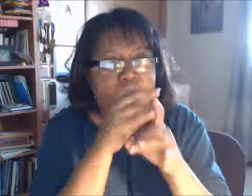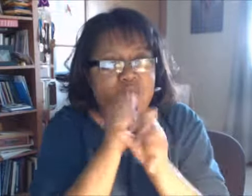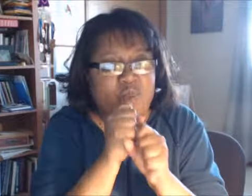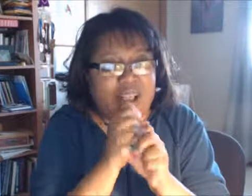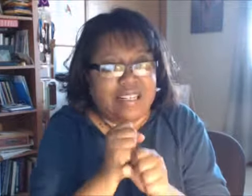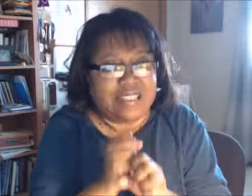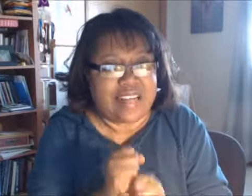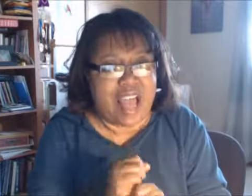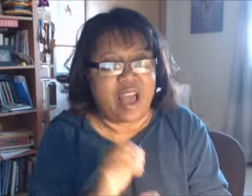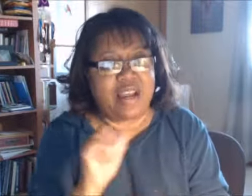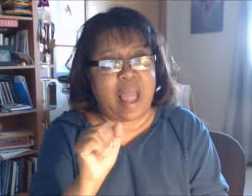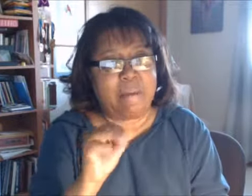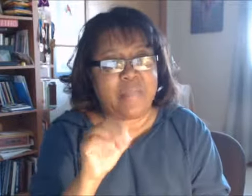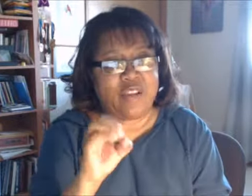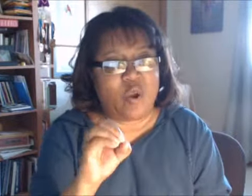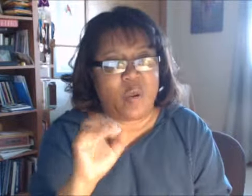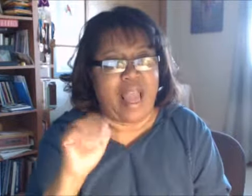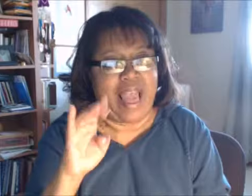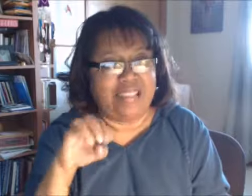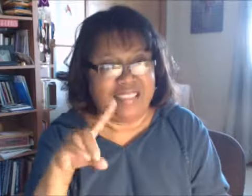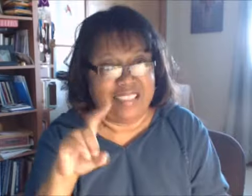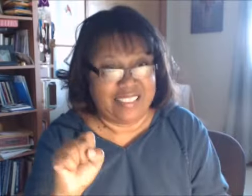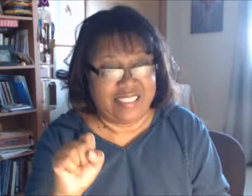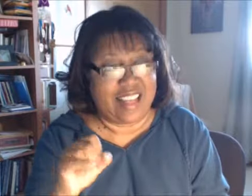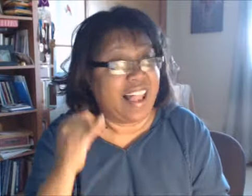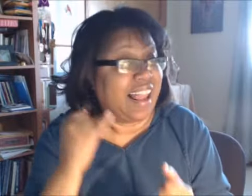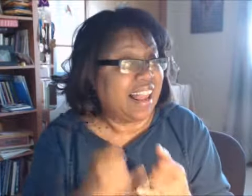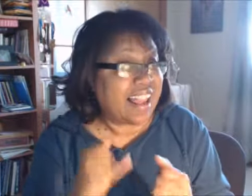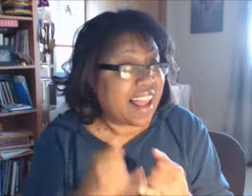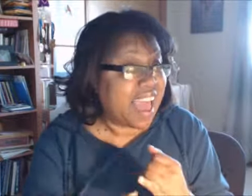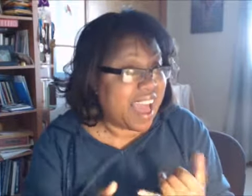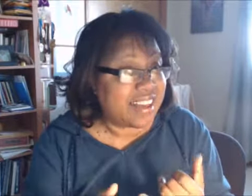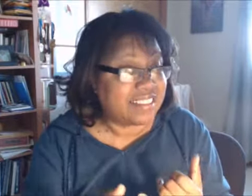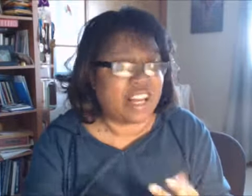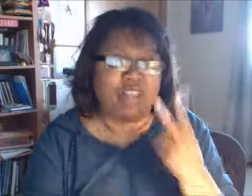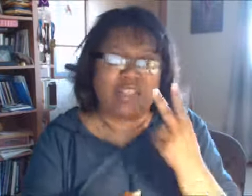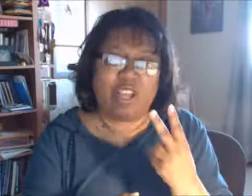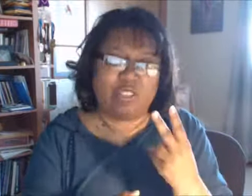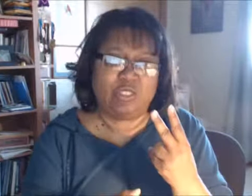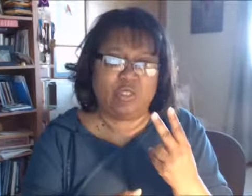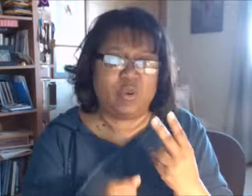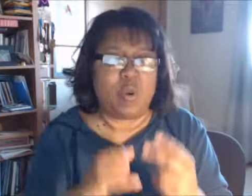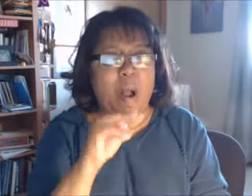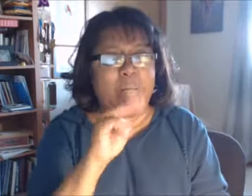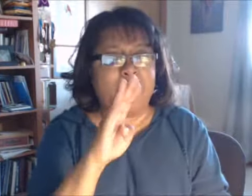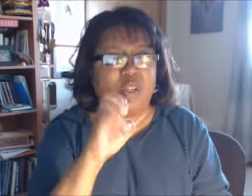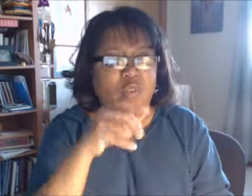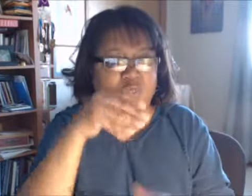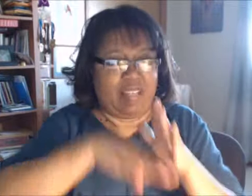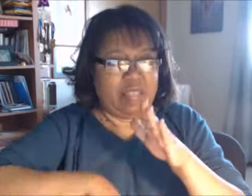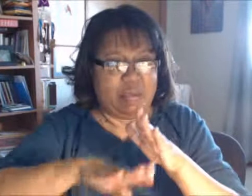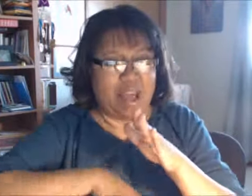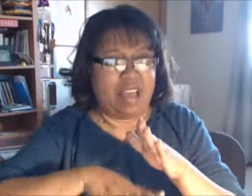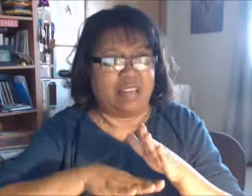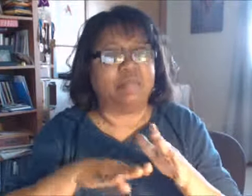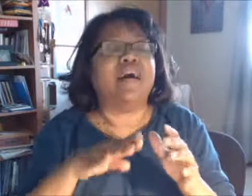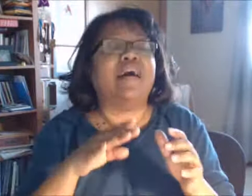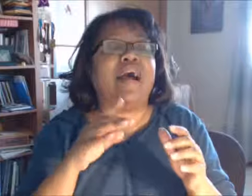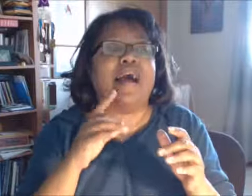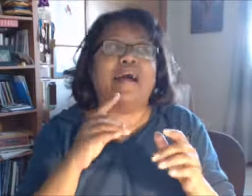amino acids and carbohydrates. Last but not least, there are two rings of muscle at the bottom of the digestive system, known as